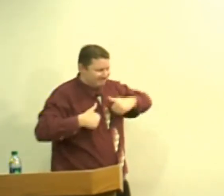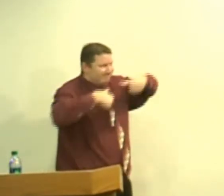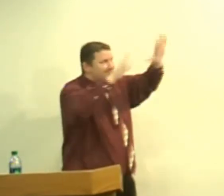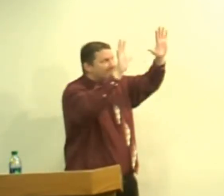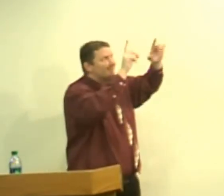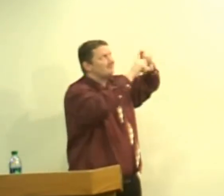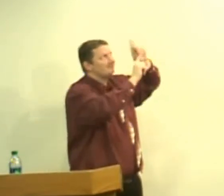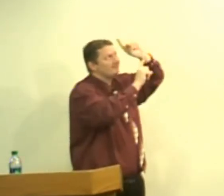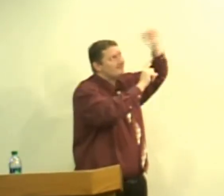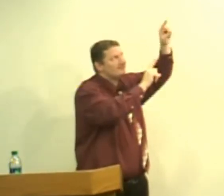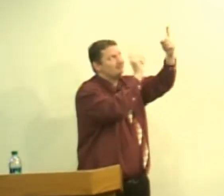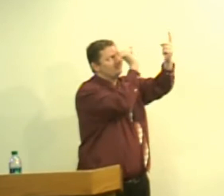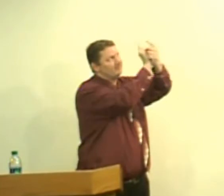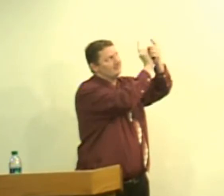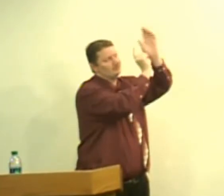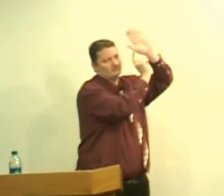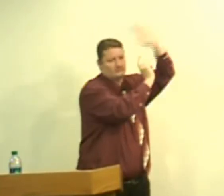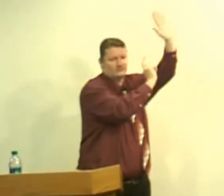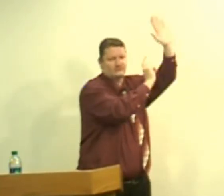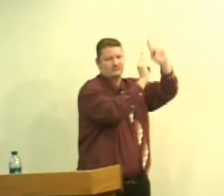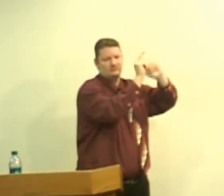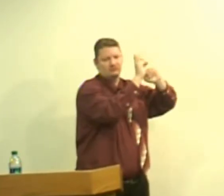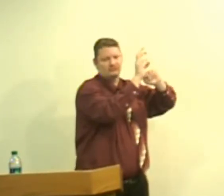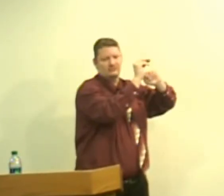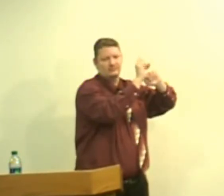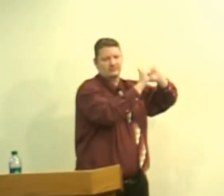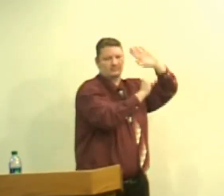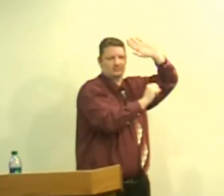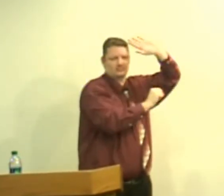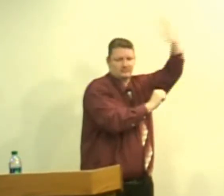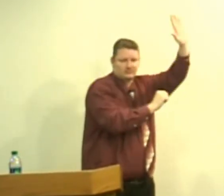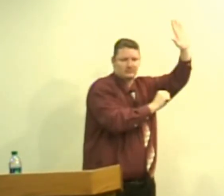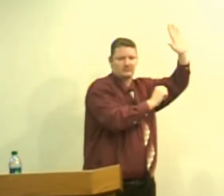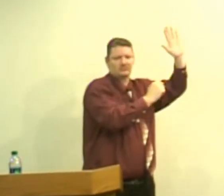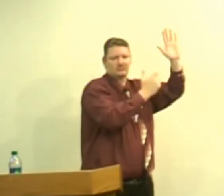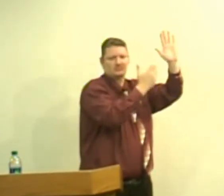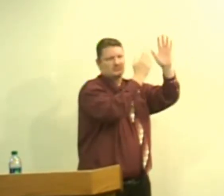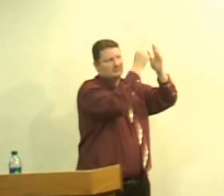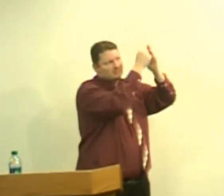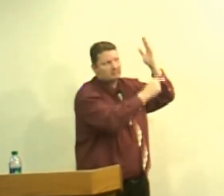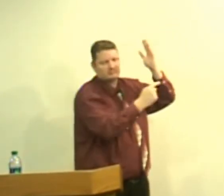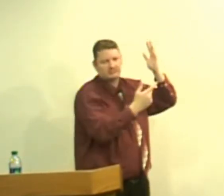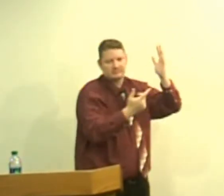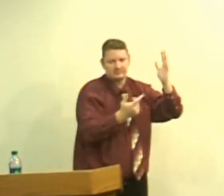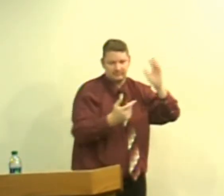We have sacrificed what he wants and seek to satisfy his needs what he wants.